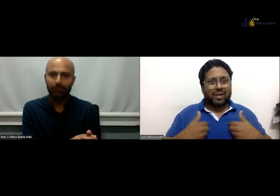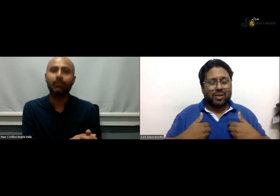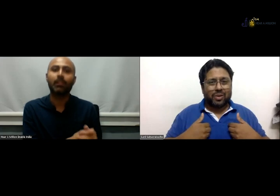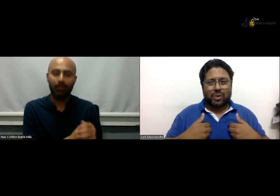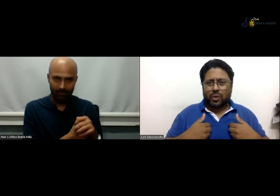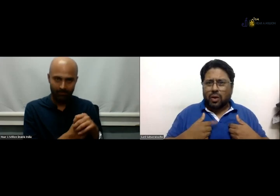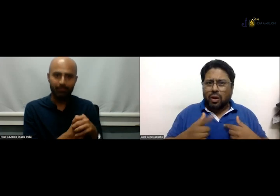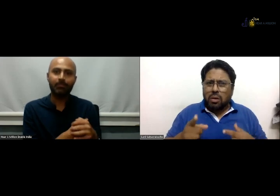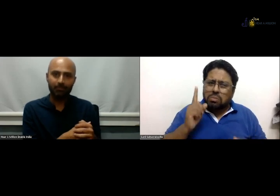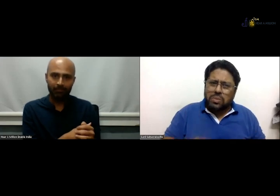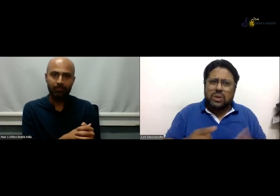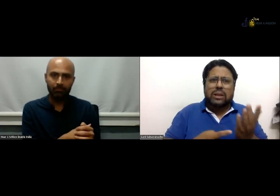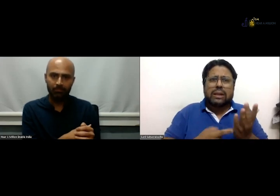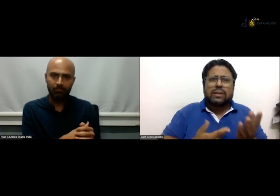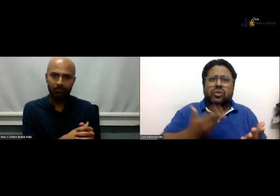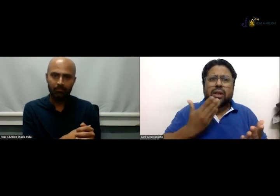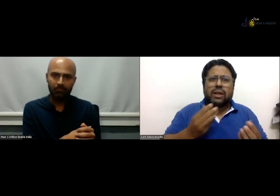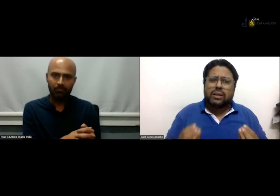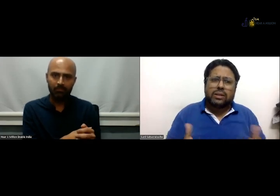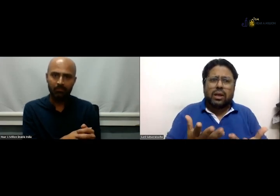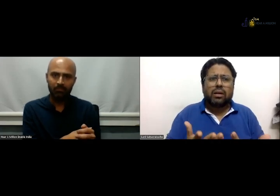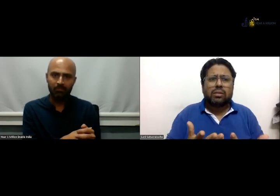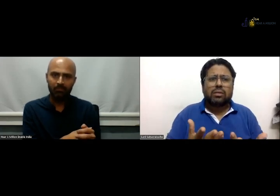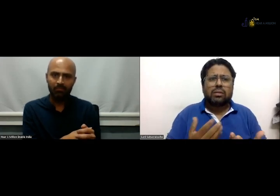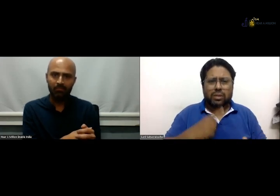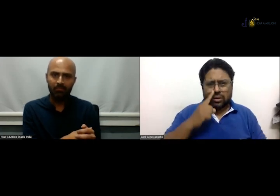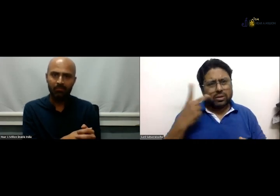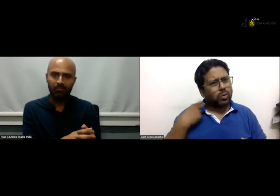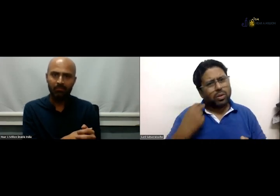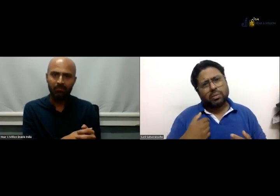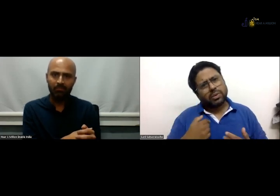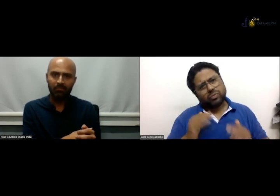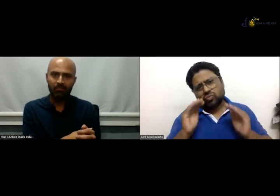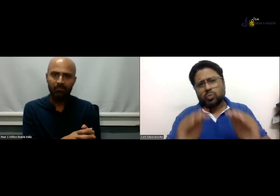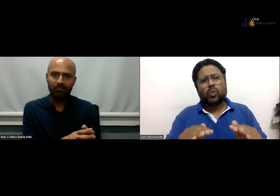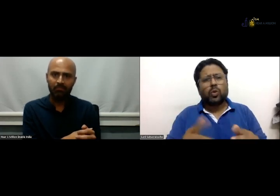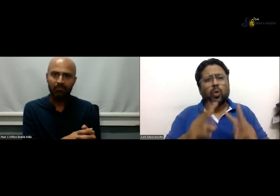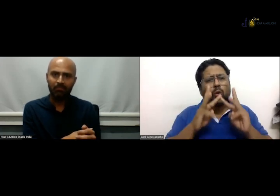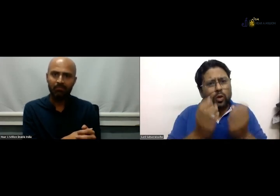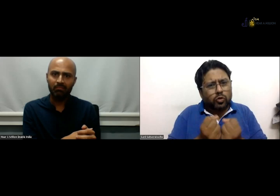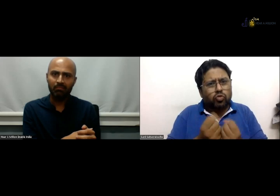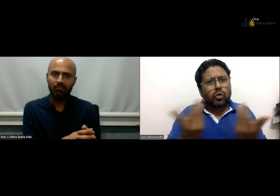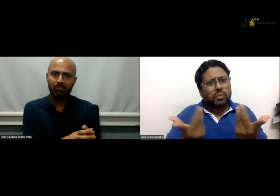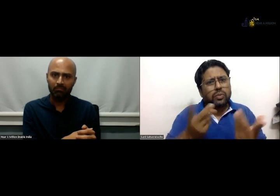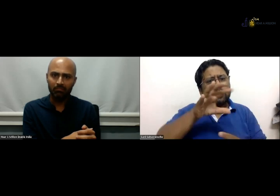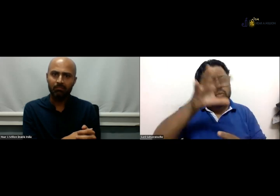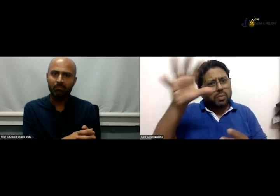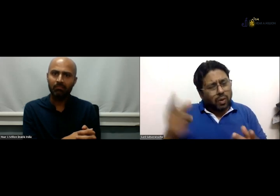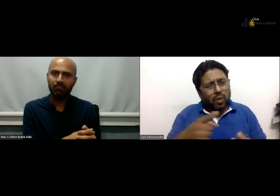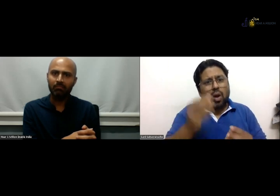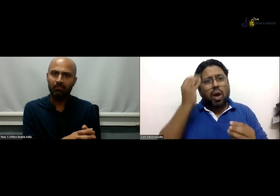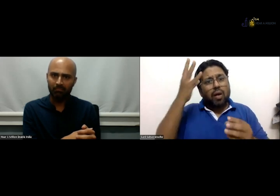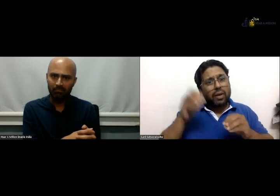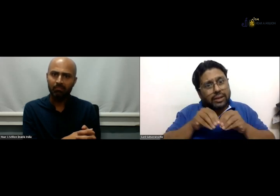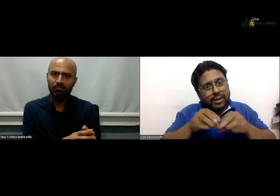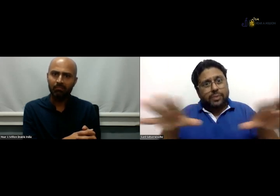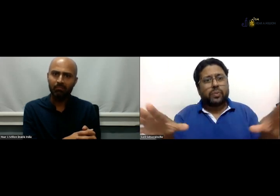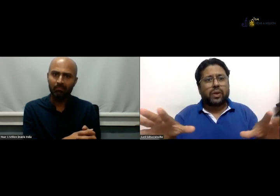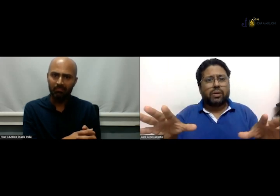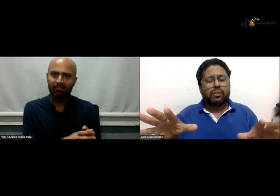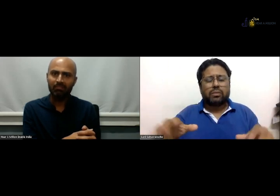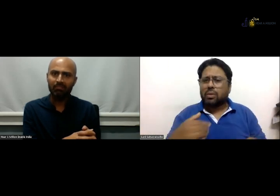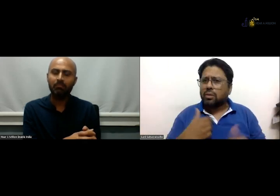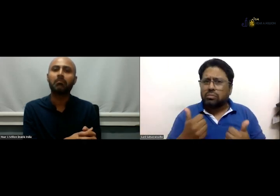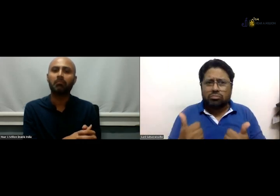throughout the day. I am All India Federation of the Deaf president now. So, you know, Sudamini herself committed that, yes, I